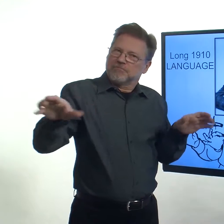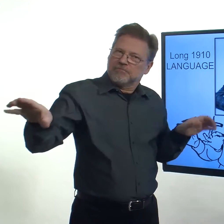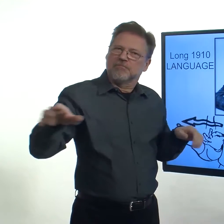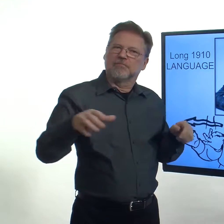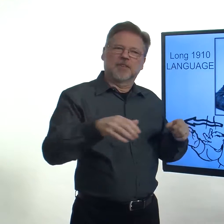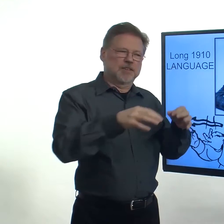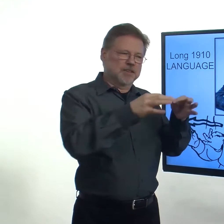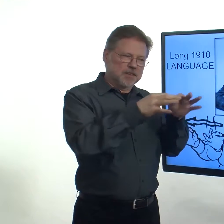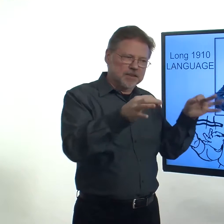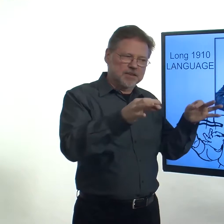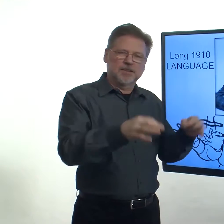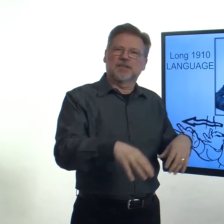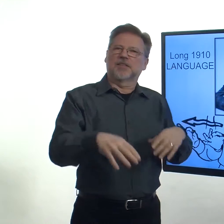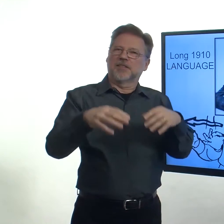shapes in sentence,